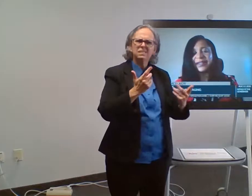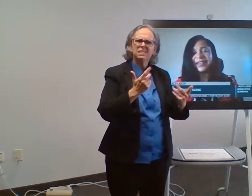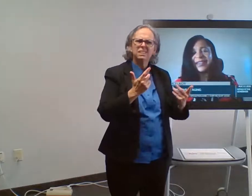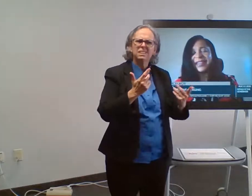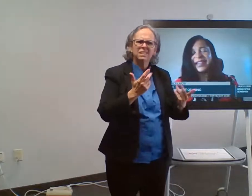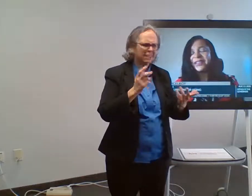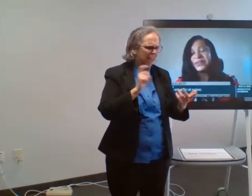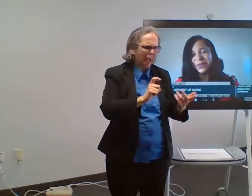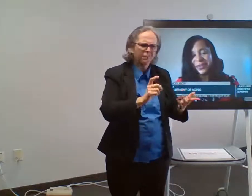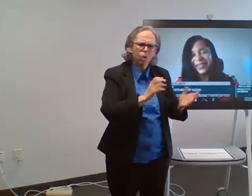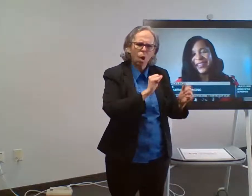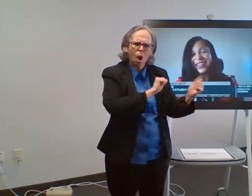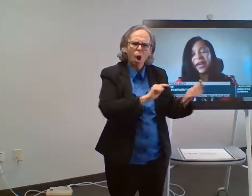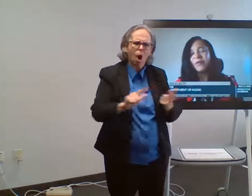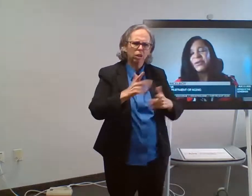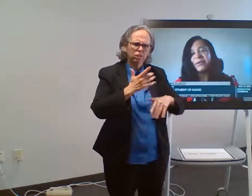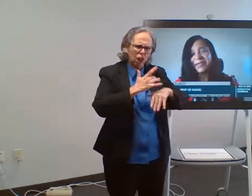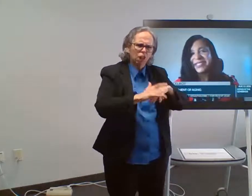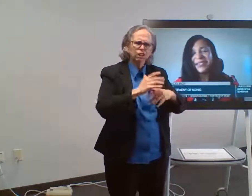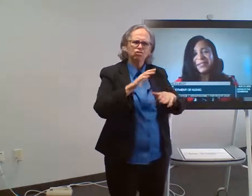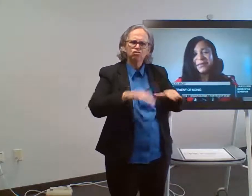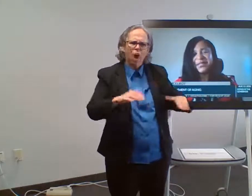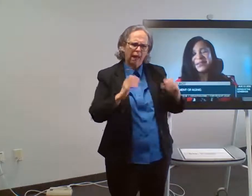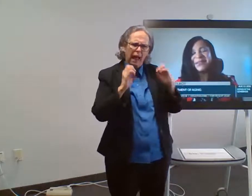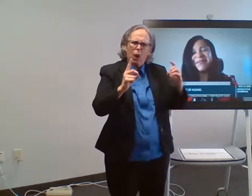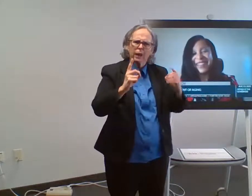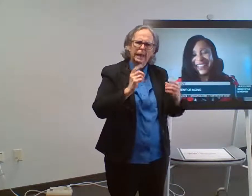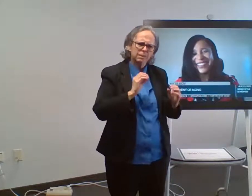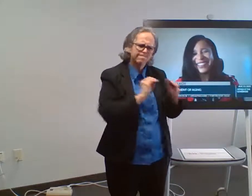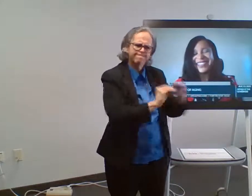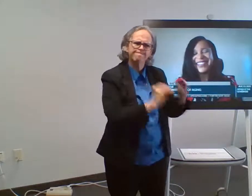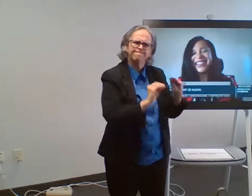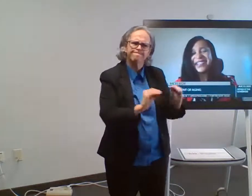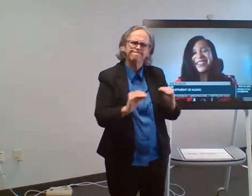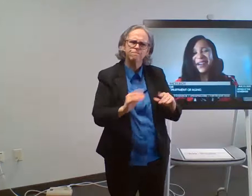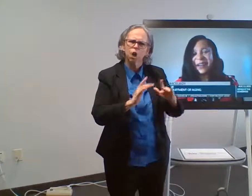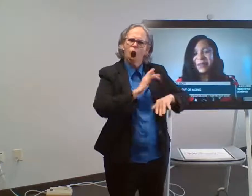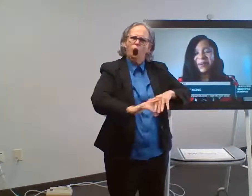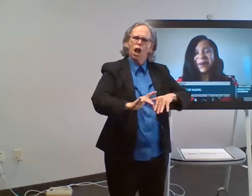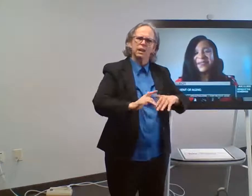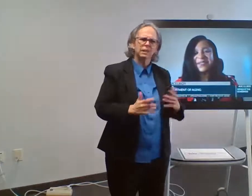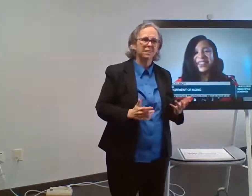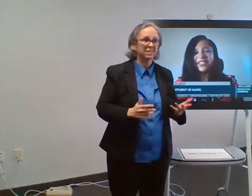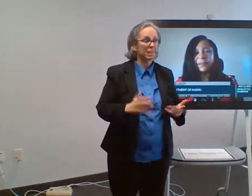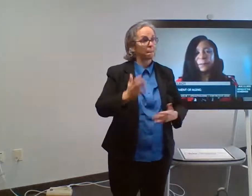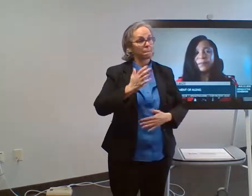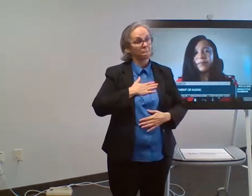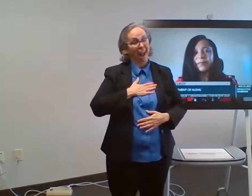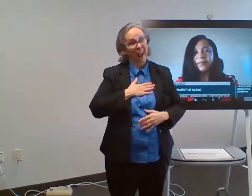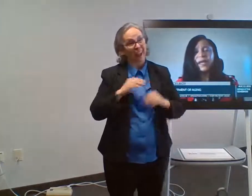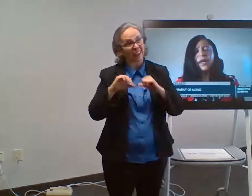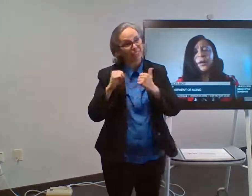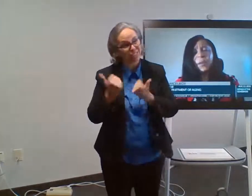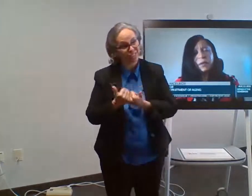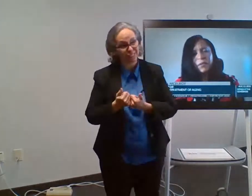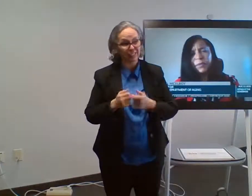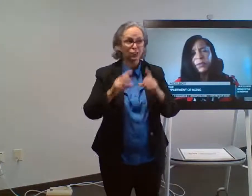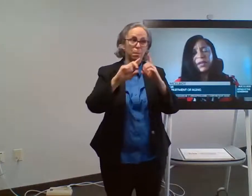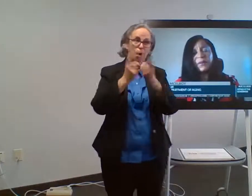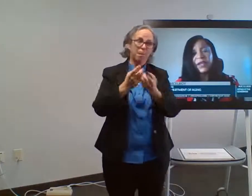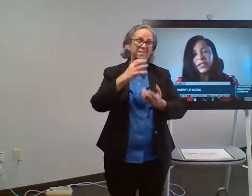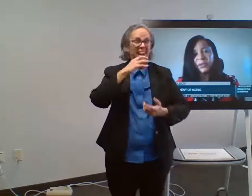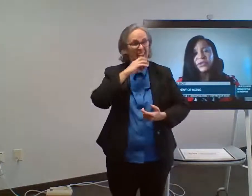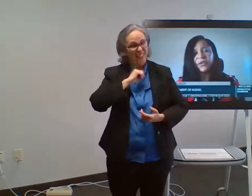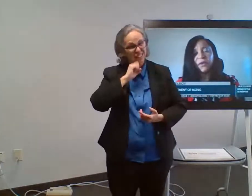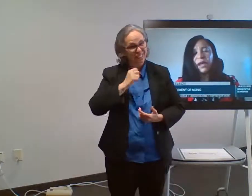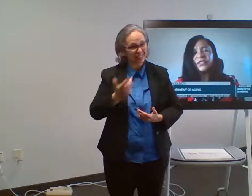education. And certainly, I would be remiss not to mention within my agency, the Ohio Department of Aging. We've been